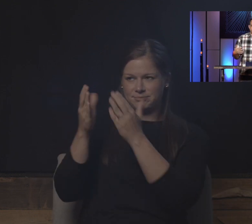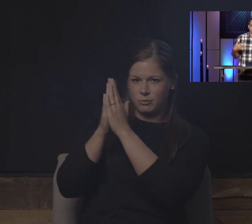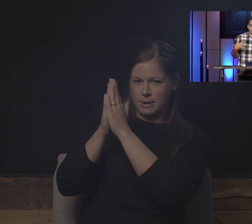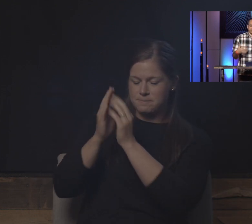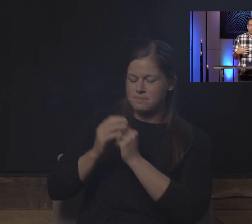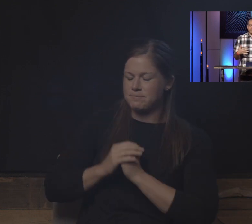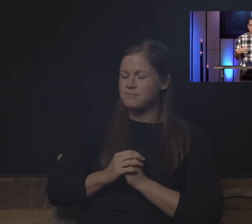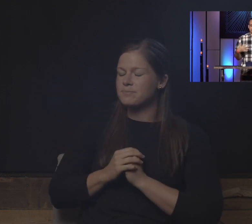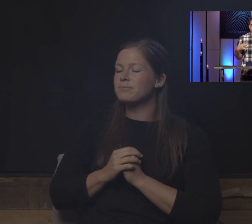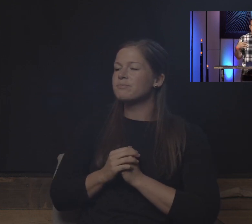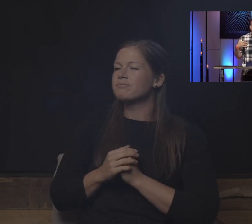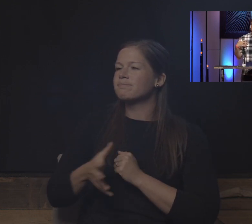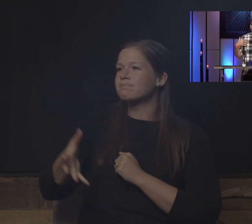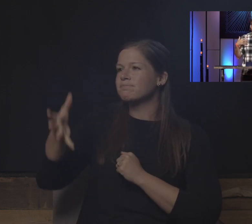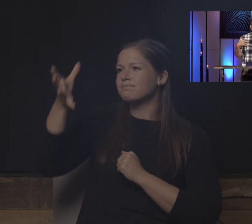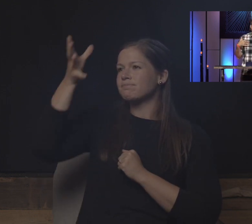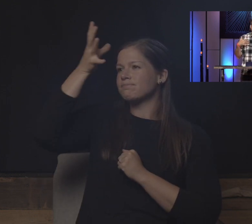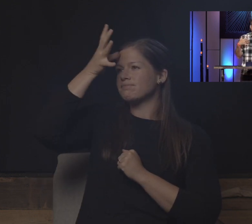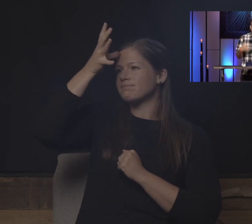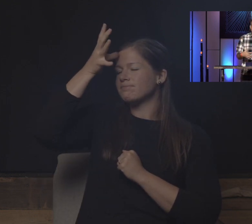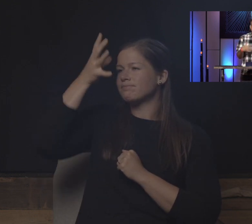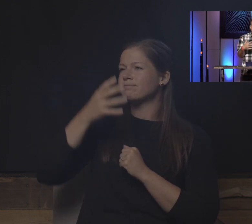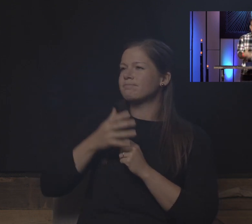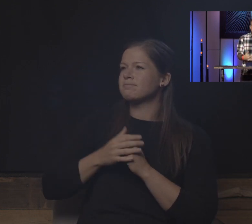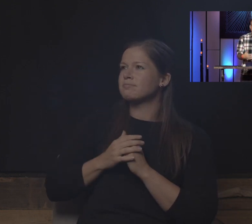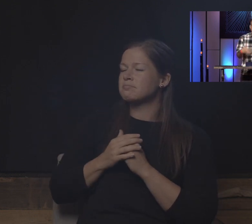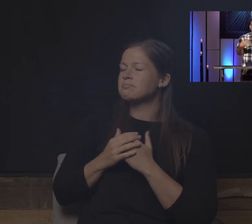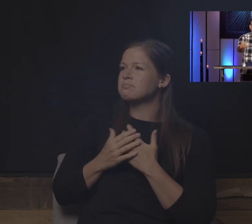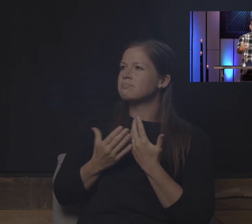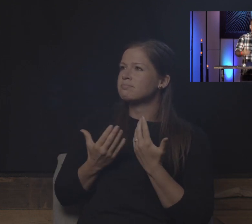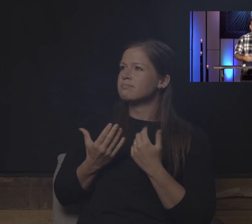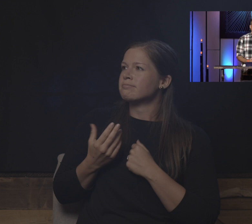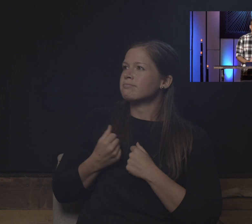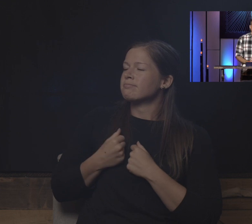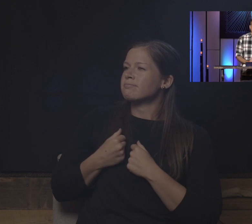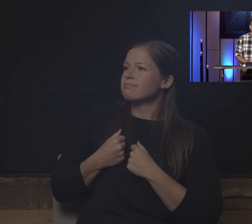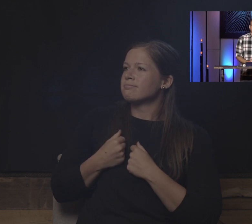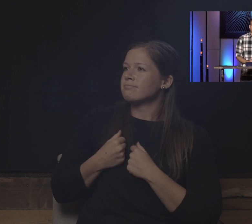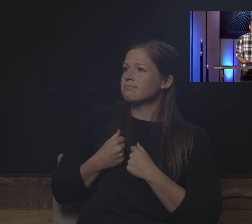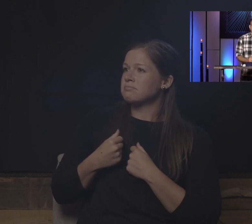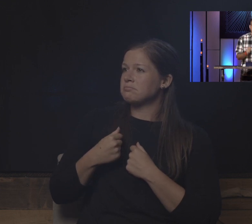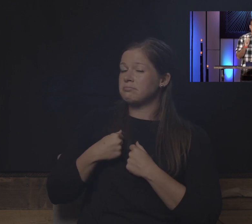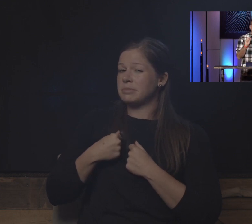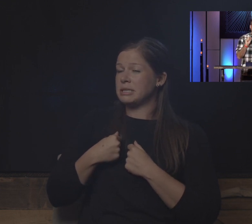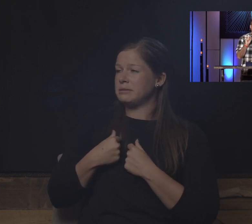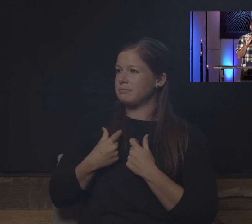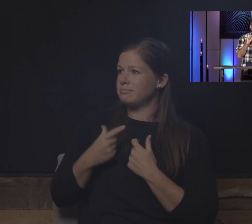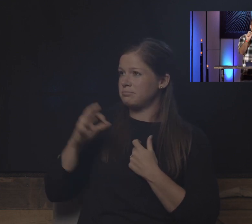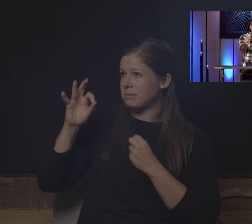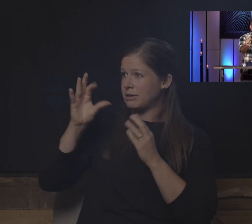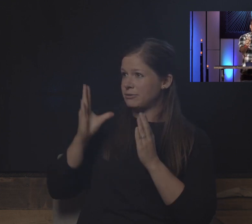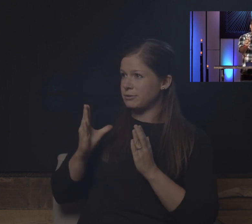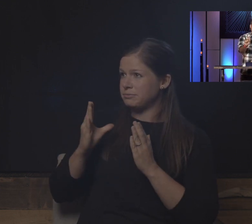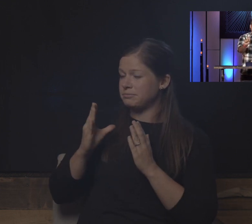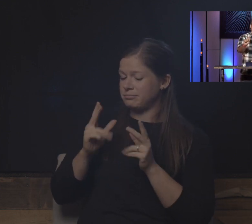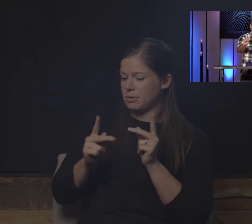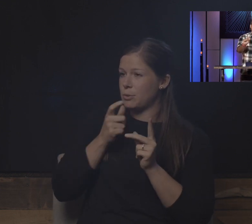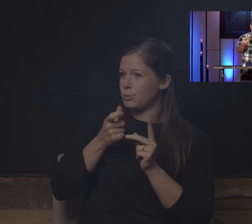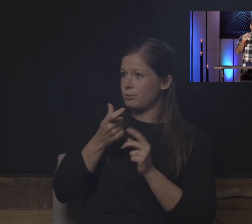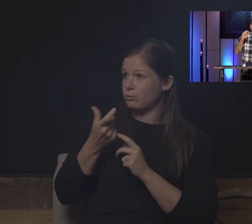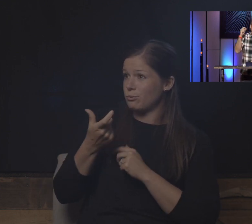Father, there is no separation between me right now and the people who are watching this video because we are